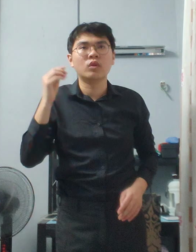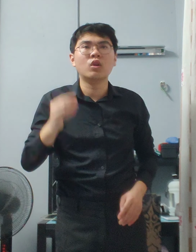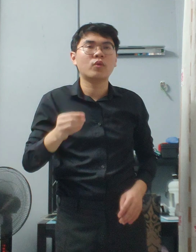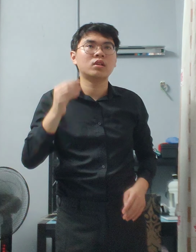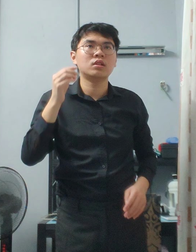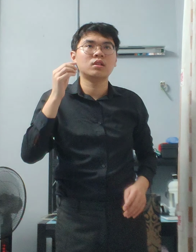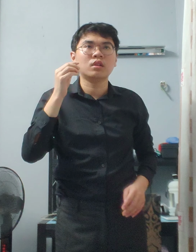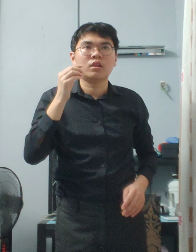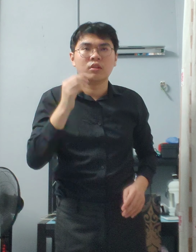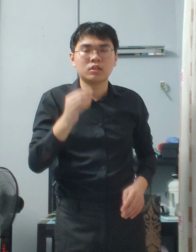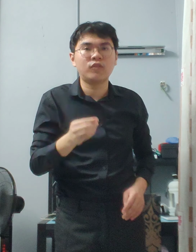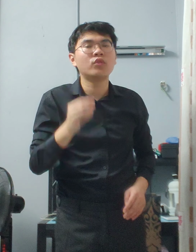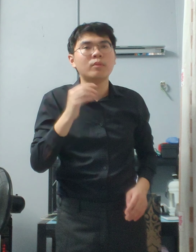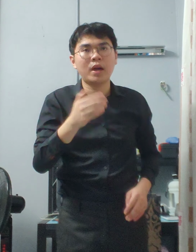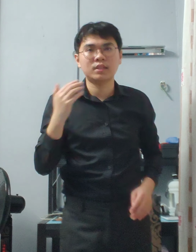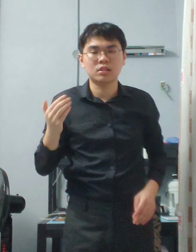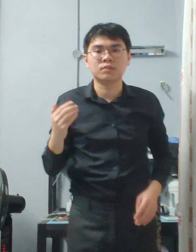with local phone repair center.